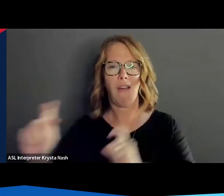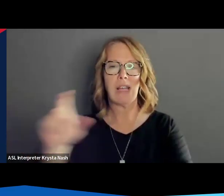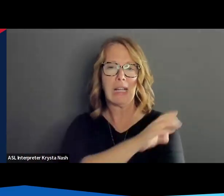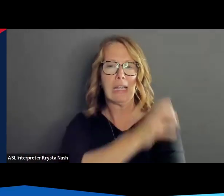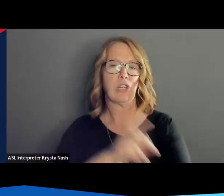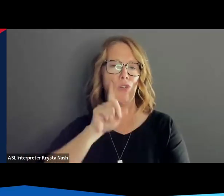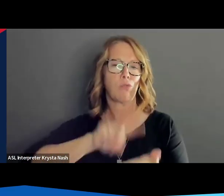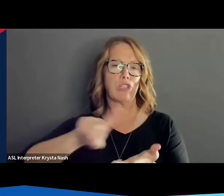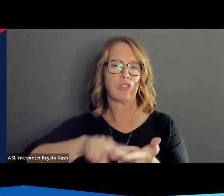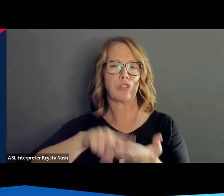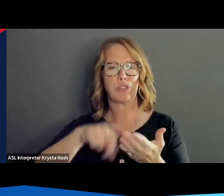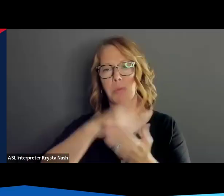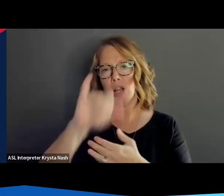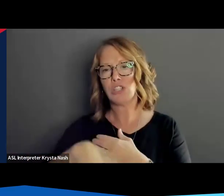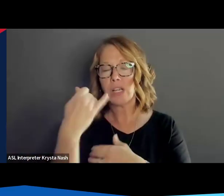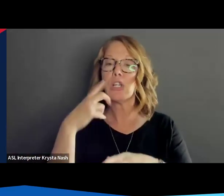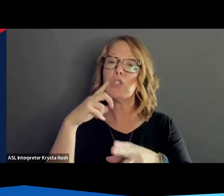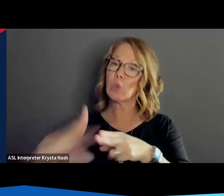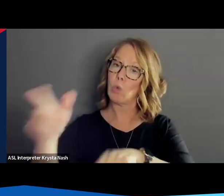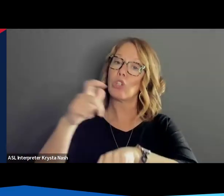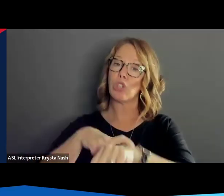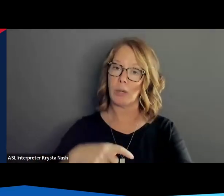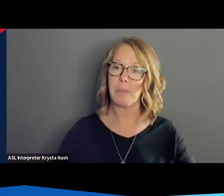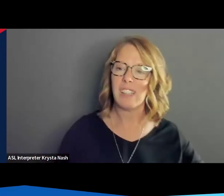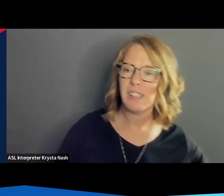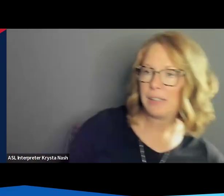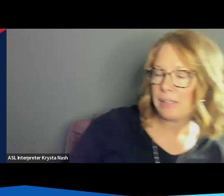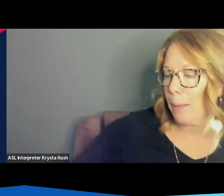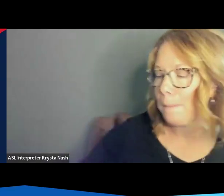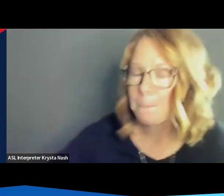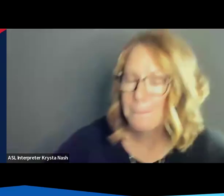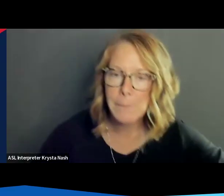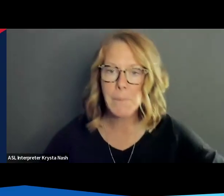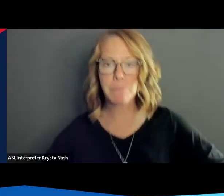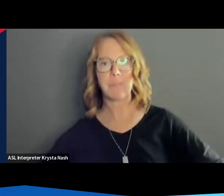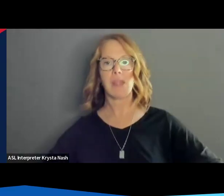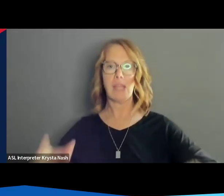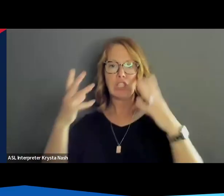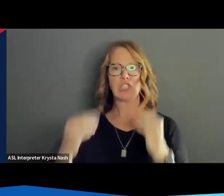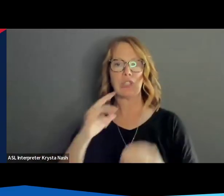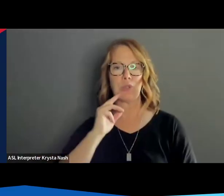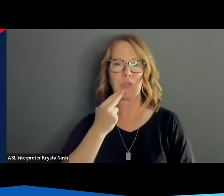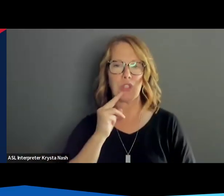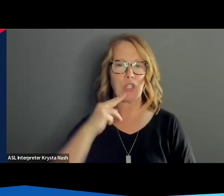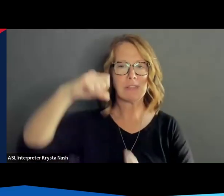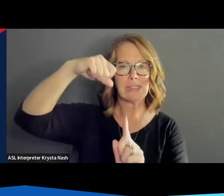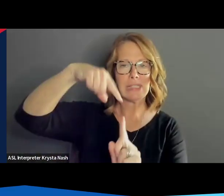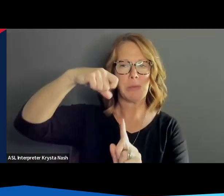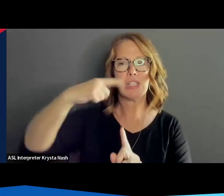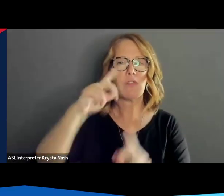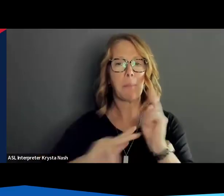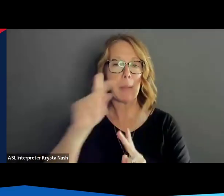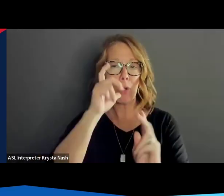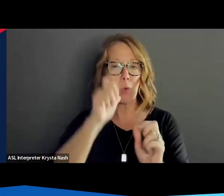research project and it's short term genital nerve stimulation in individuals living with